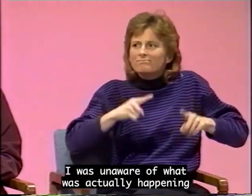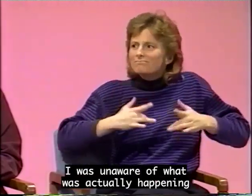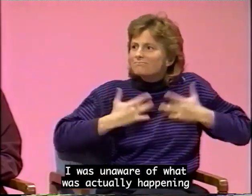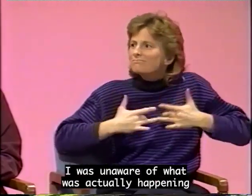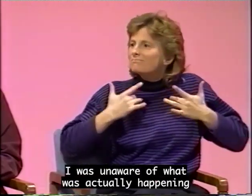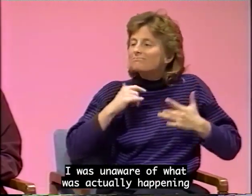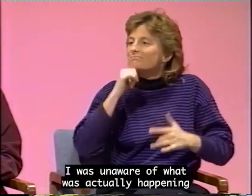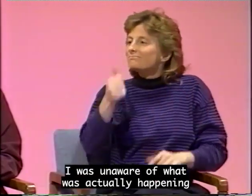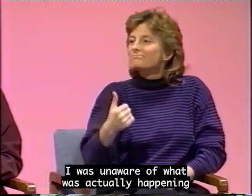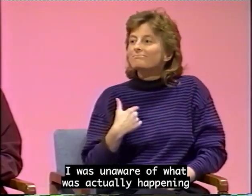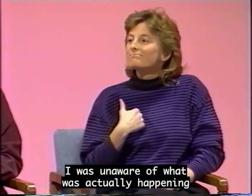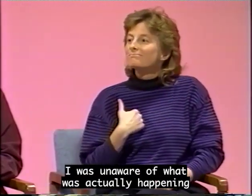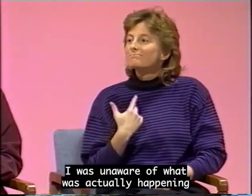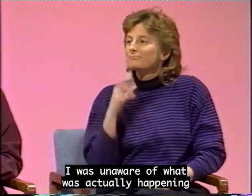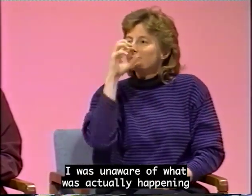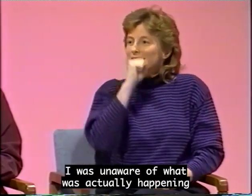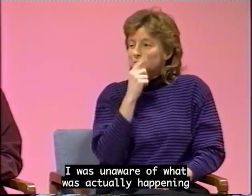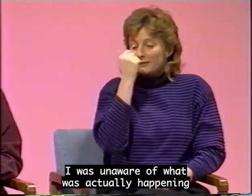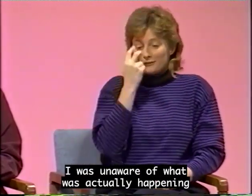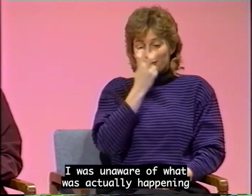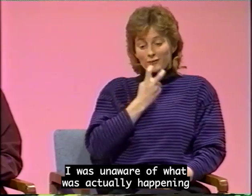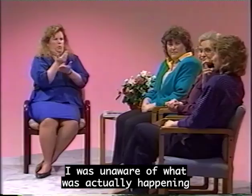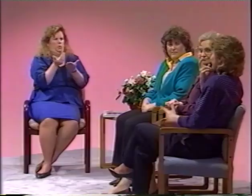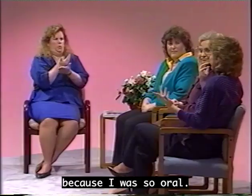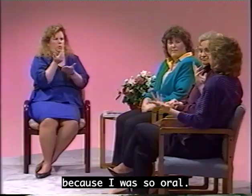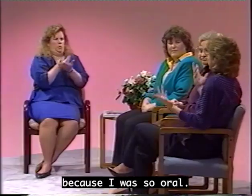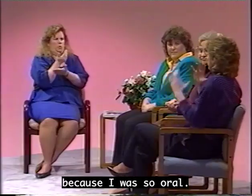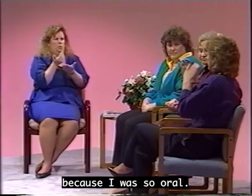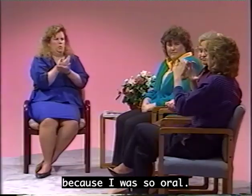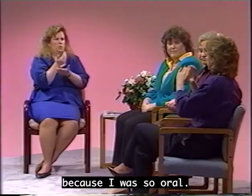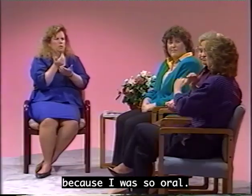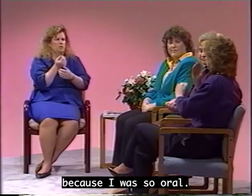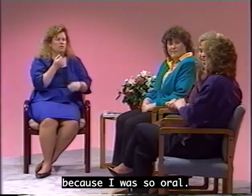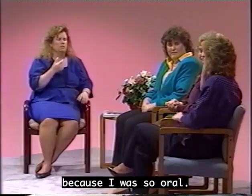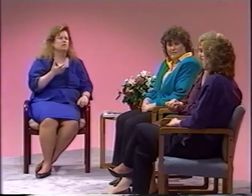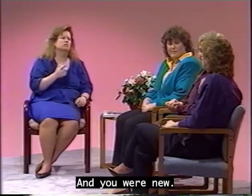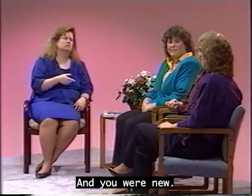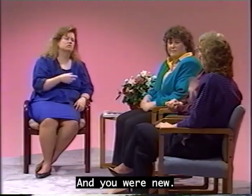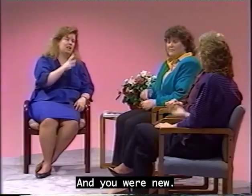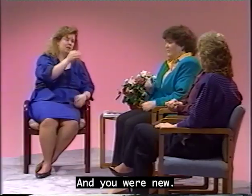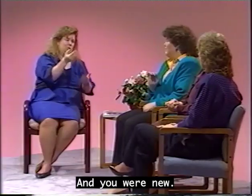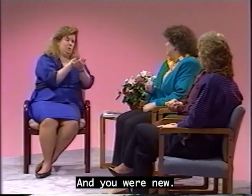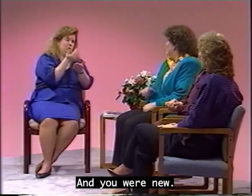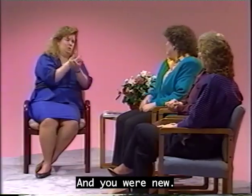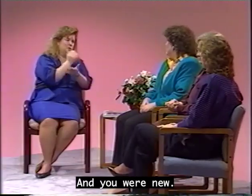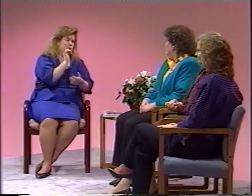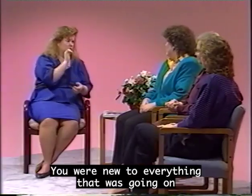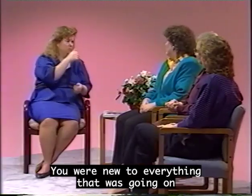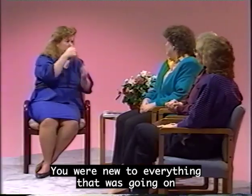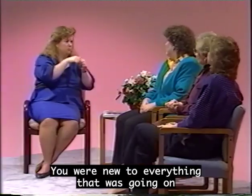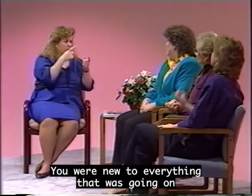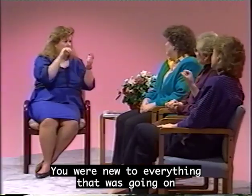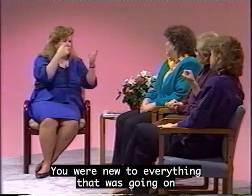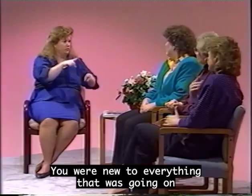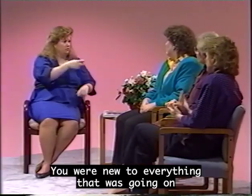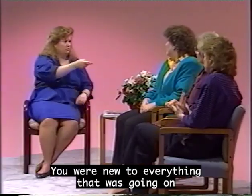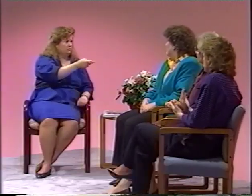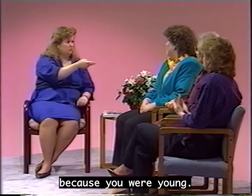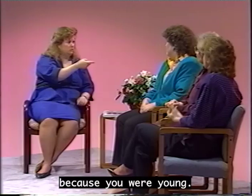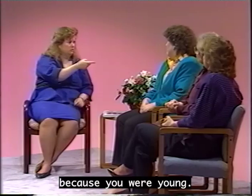I was unaware of what was actually happening because I was so oral. And you were new. You were new to everything that was going on because you were young. Yes,